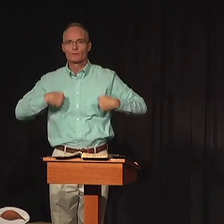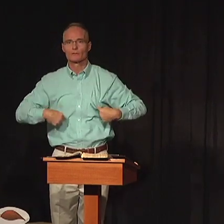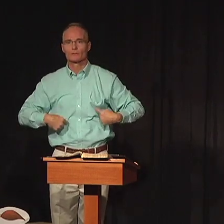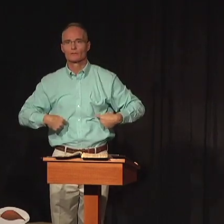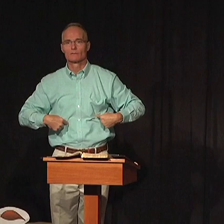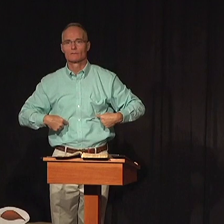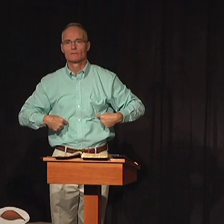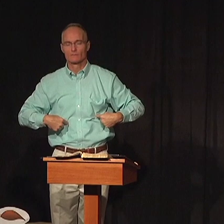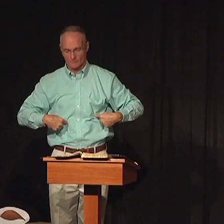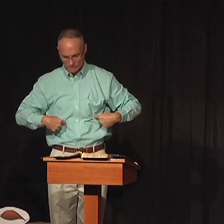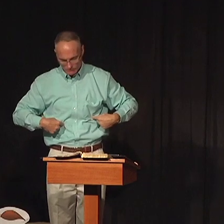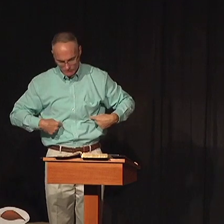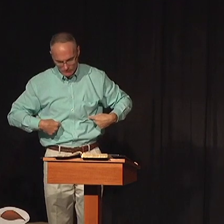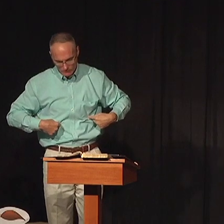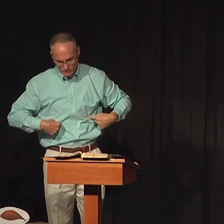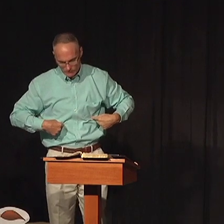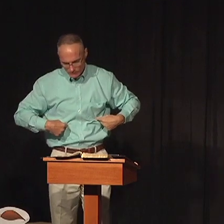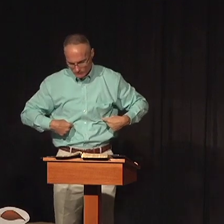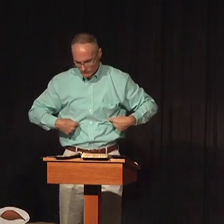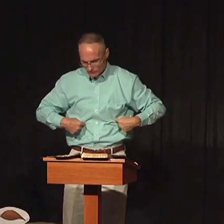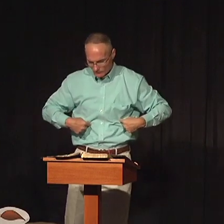They had to rely on priests.